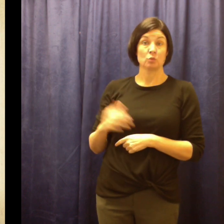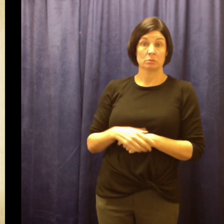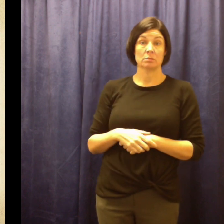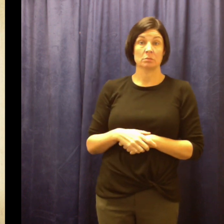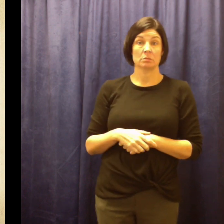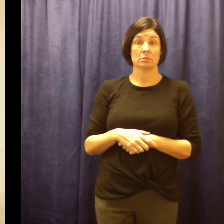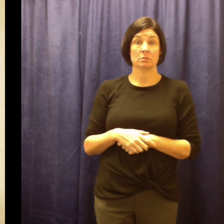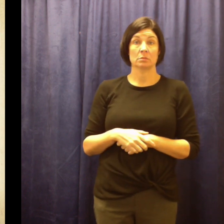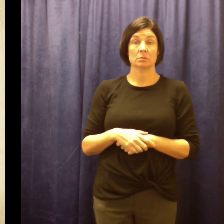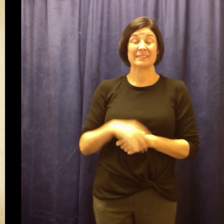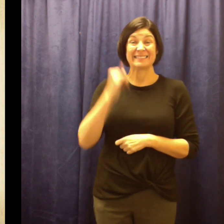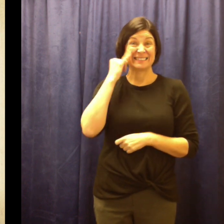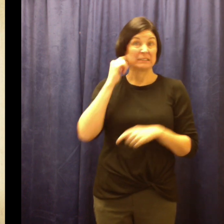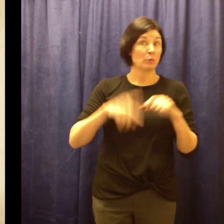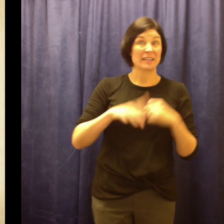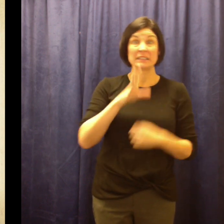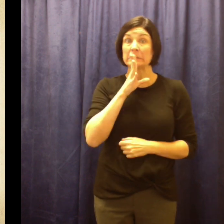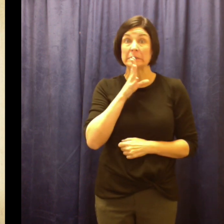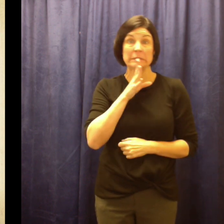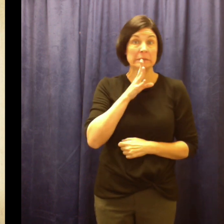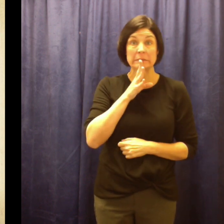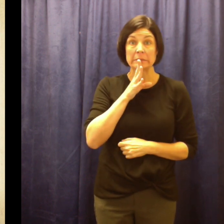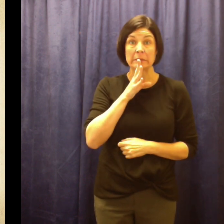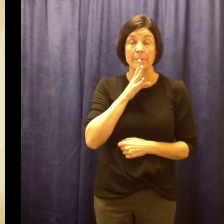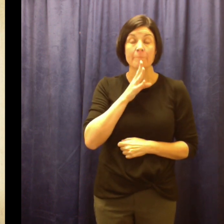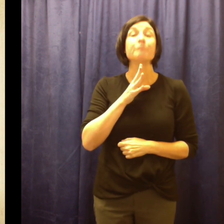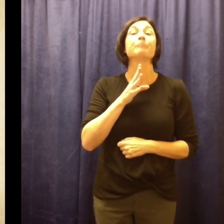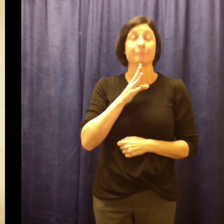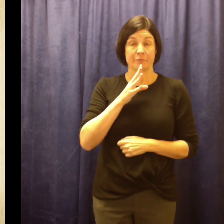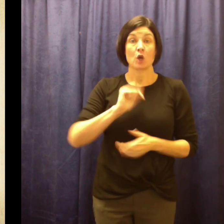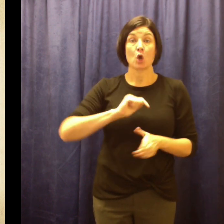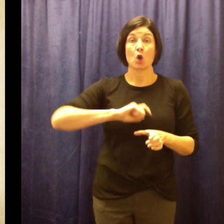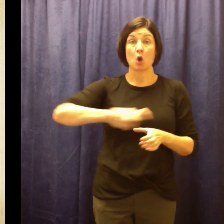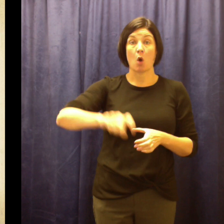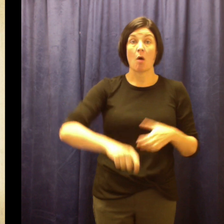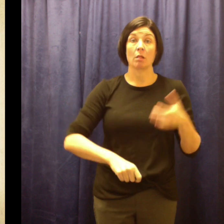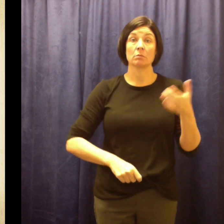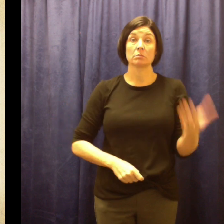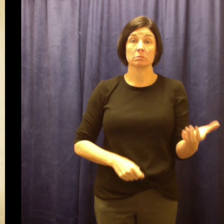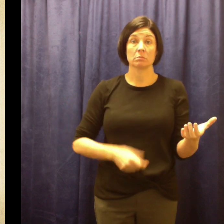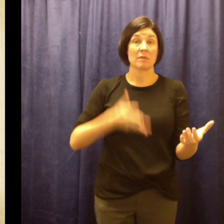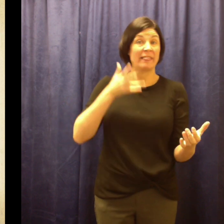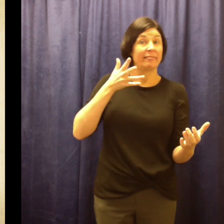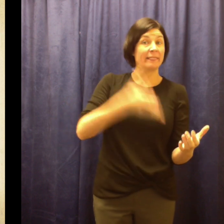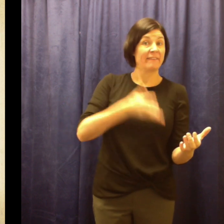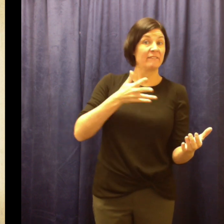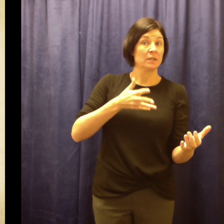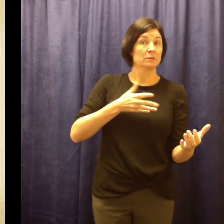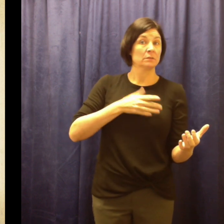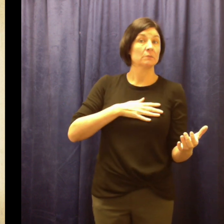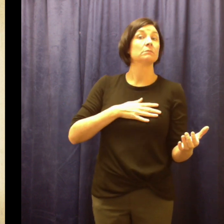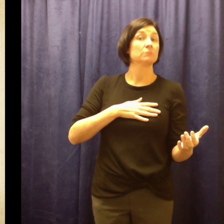If you cannot speak, leave the line open and allow the dispatcher to listen.